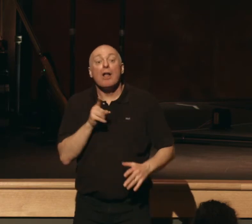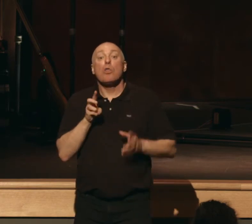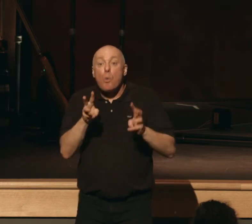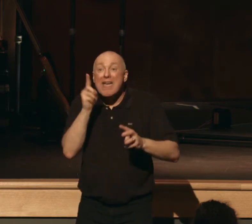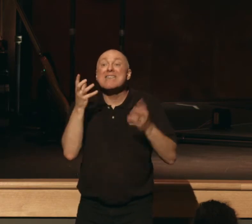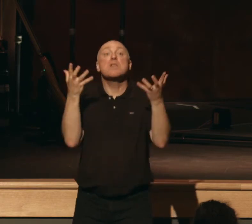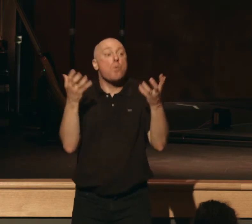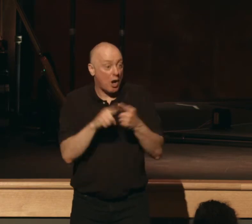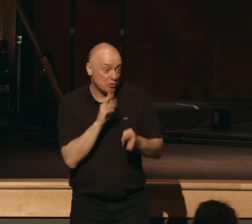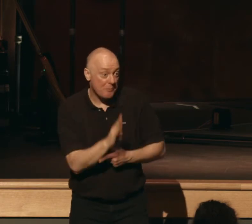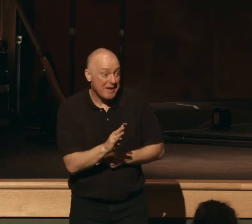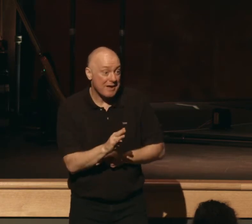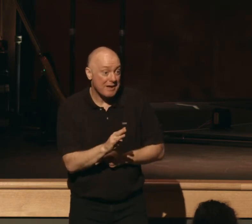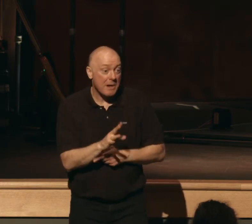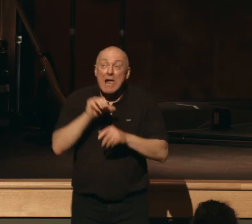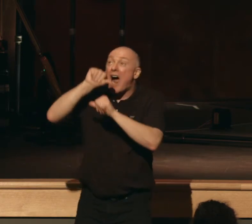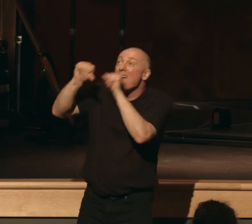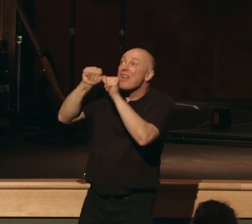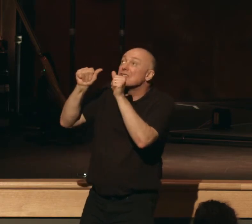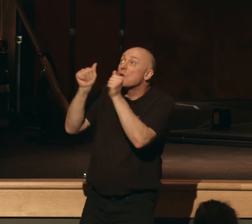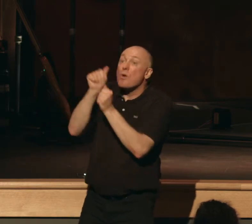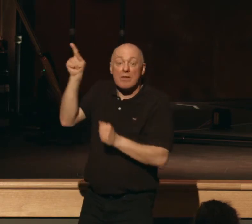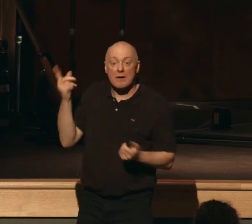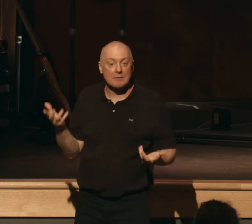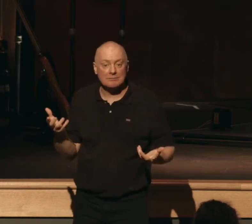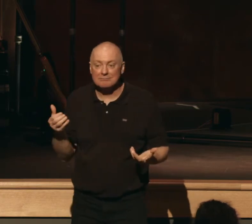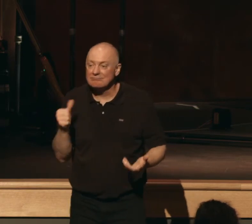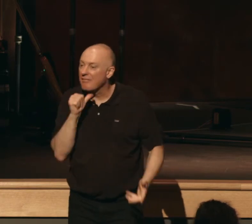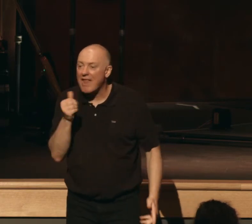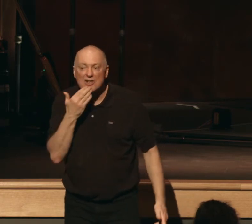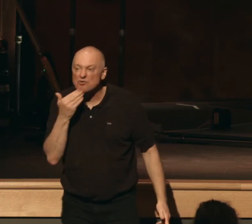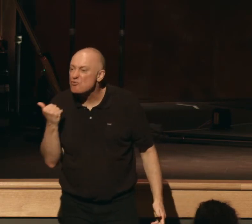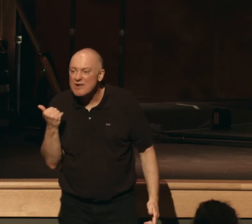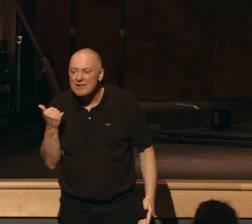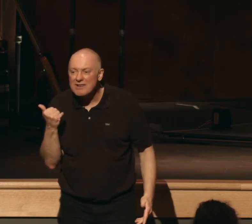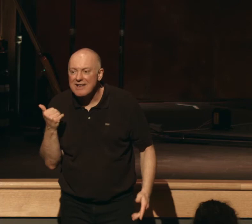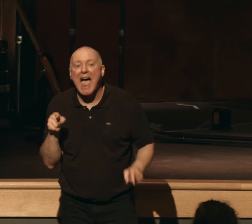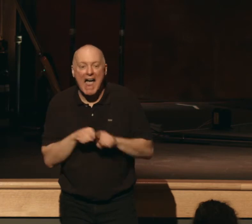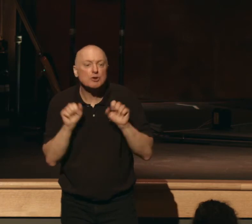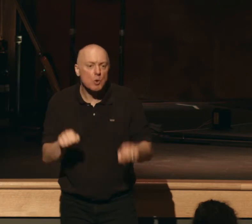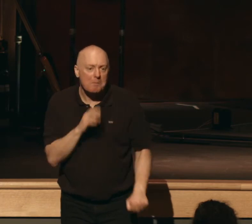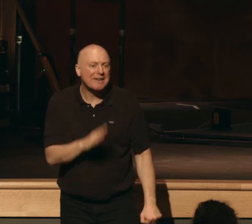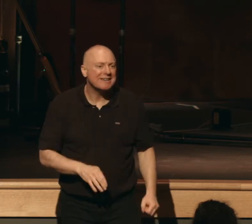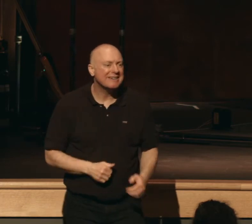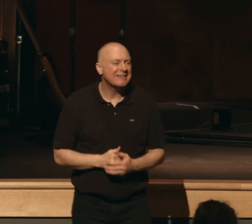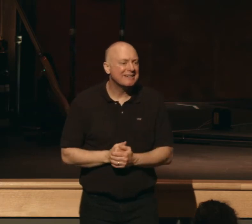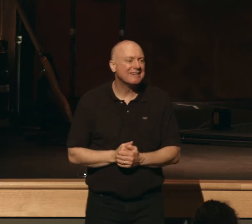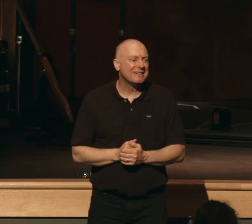wants to be, and our fellowship with him, therefore, is not as sweet as it could be.